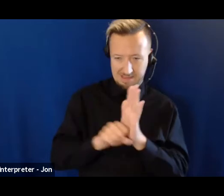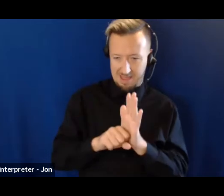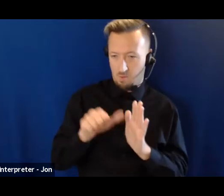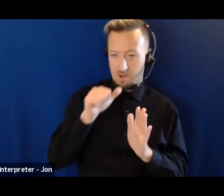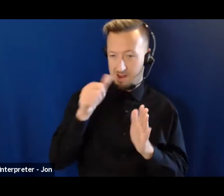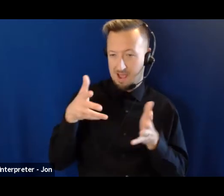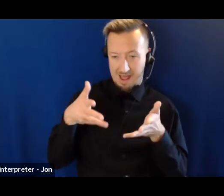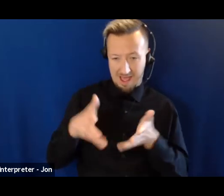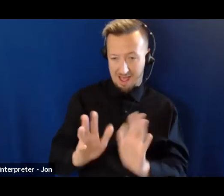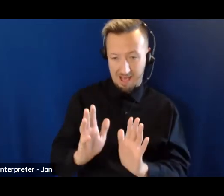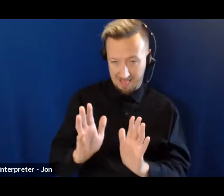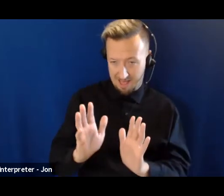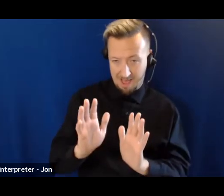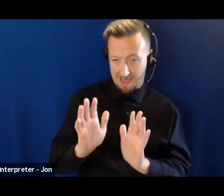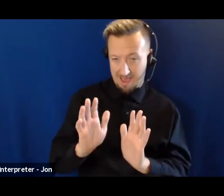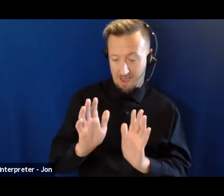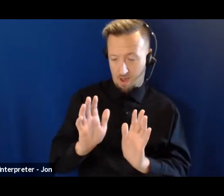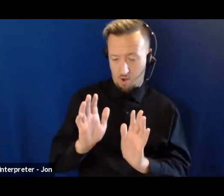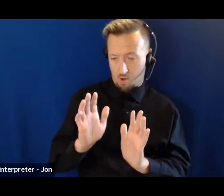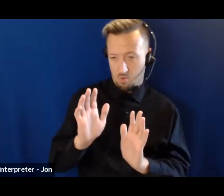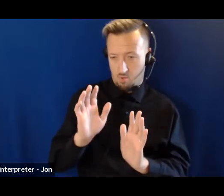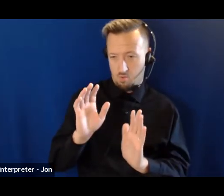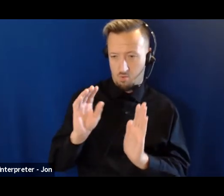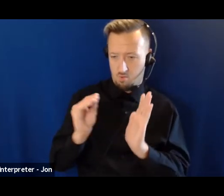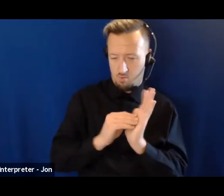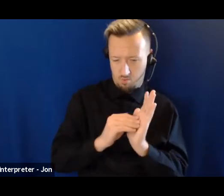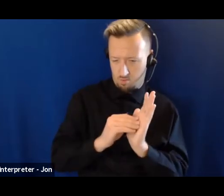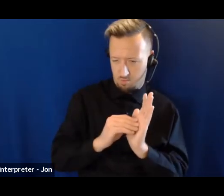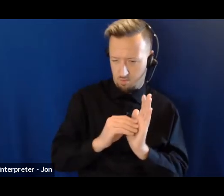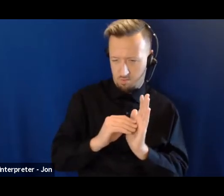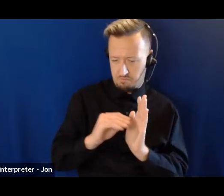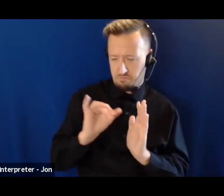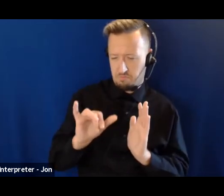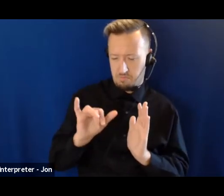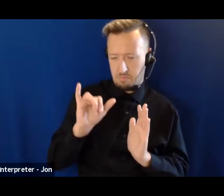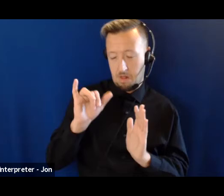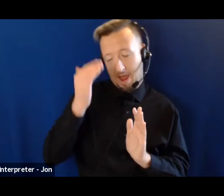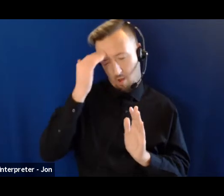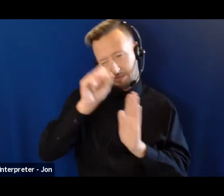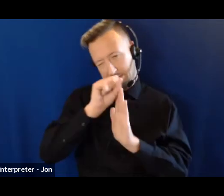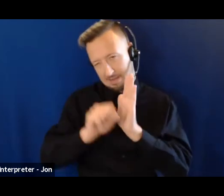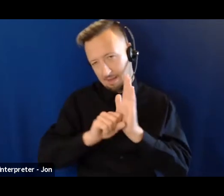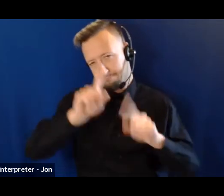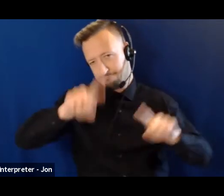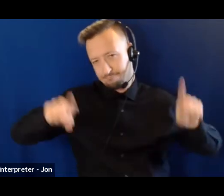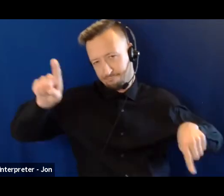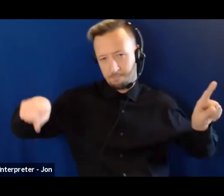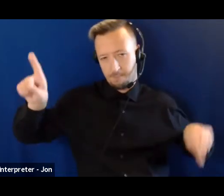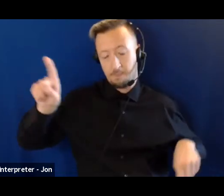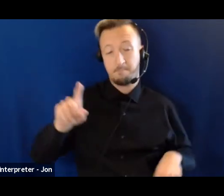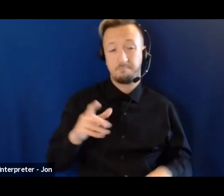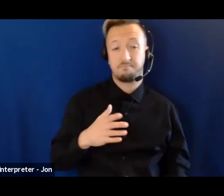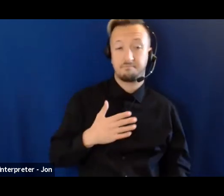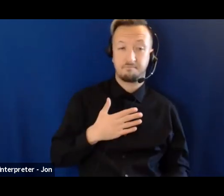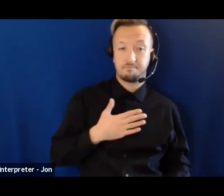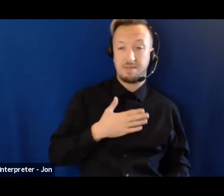an executive order. That's intriguing to me. Every state's different. I totally get that. My personal opinion